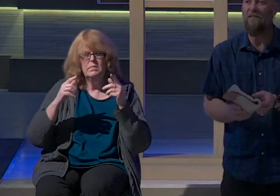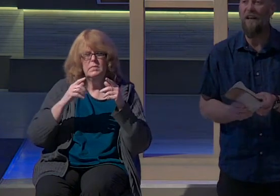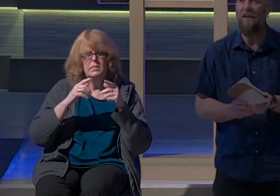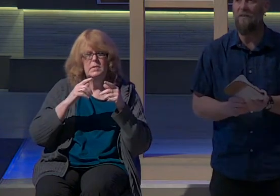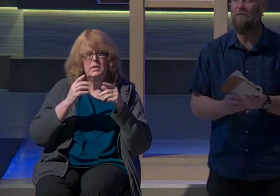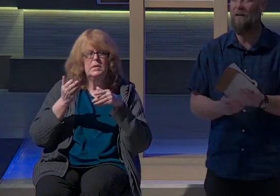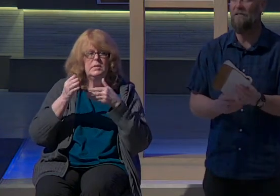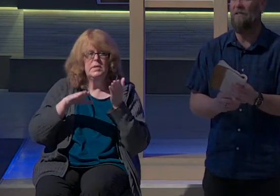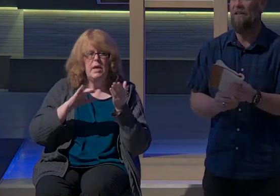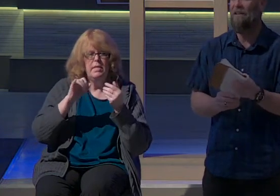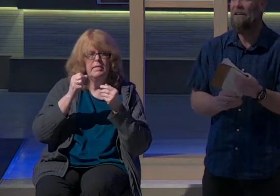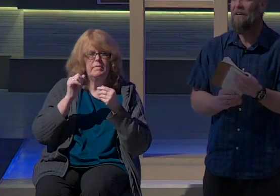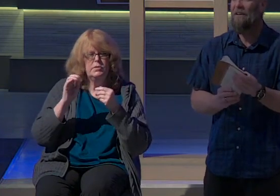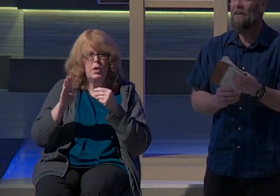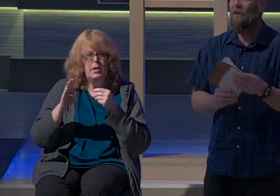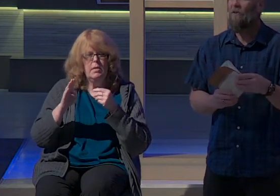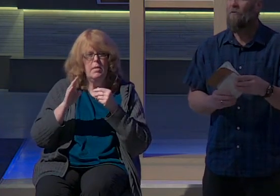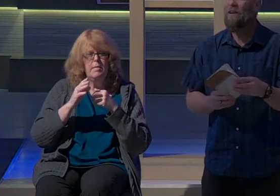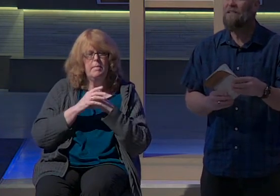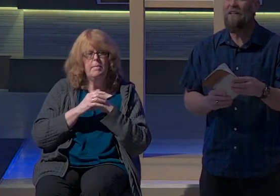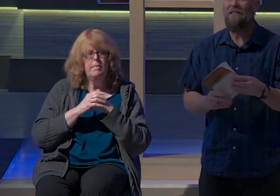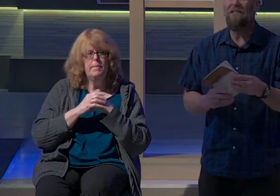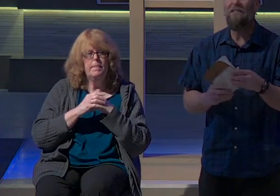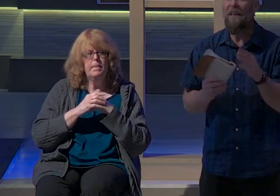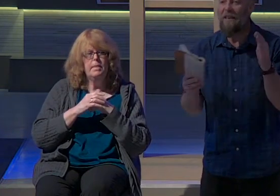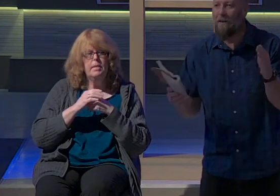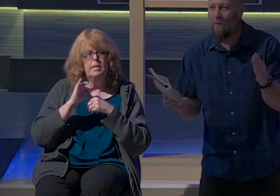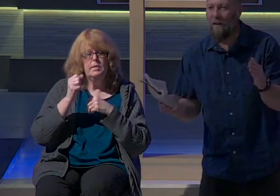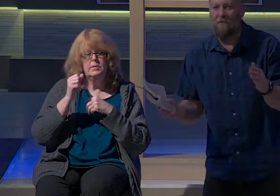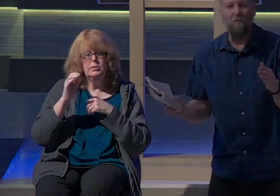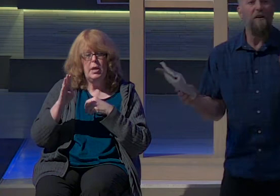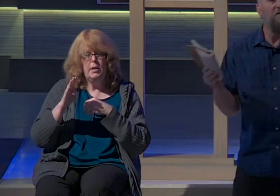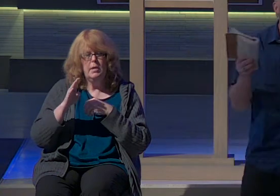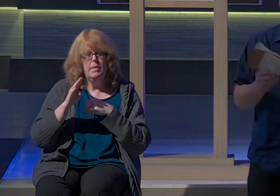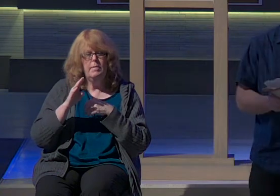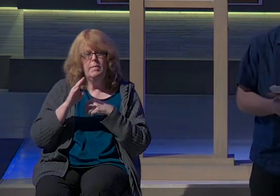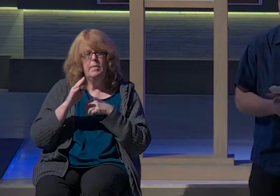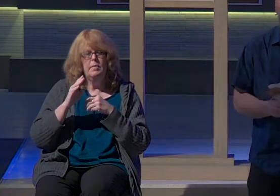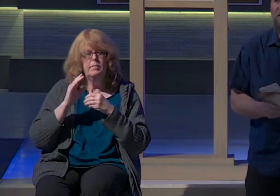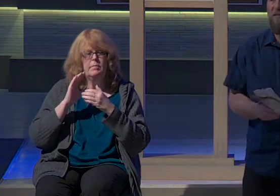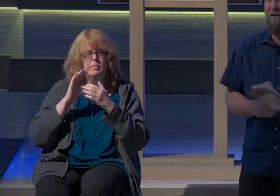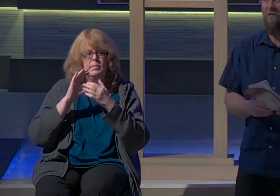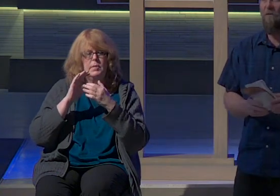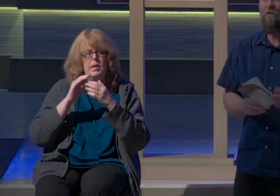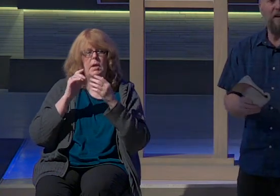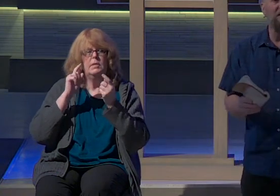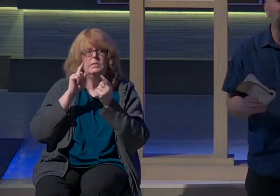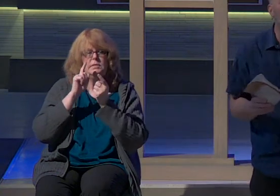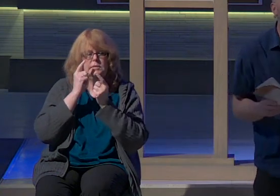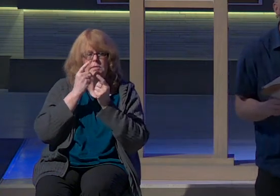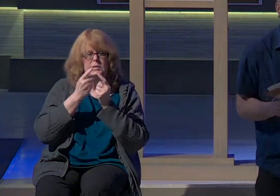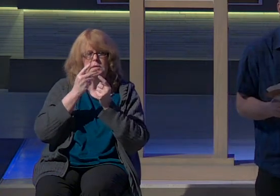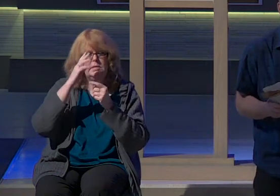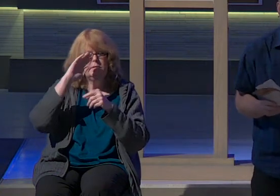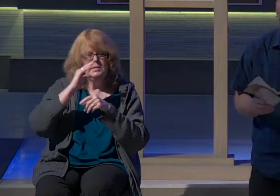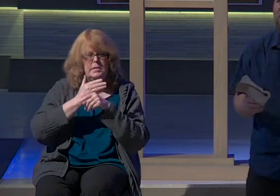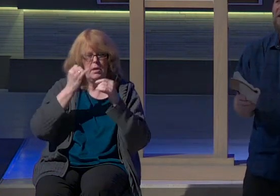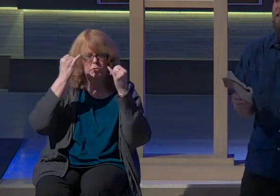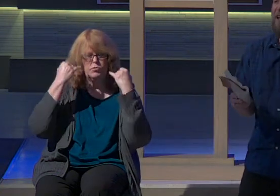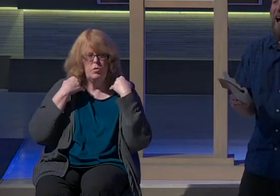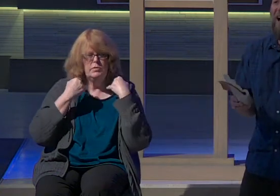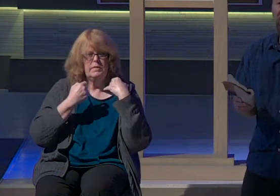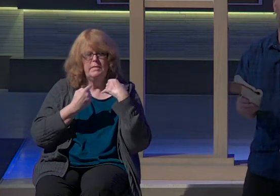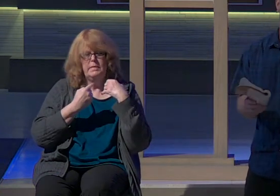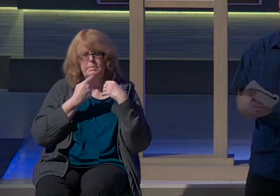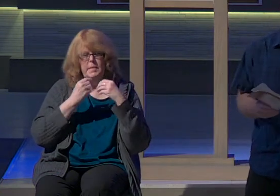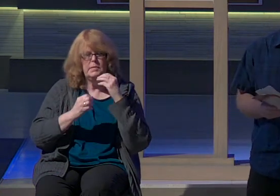death of Jacob especially, right? As Jacob is reunited with Joseph, who he has missed most of his life, and this is